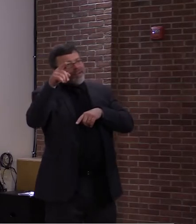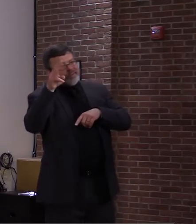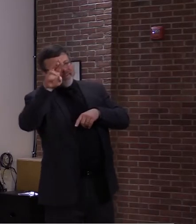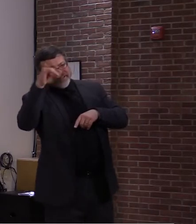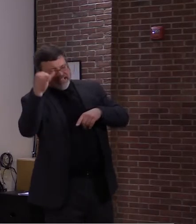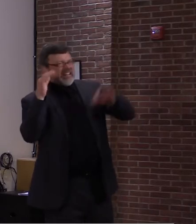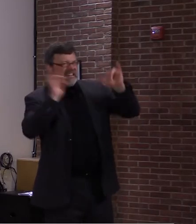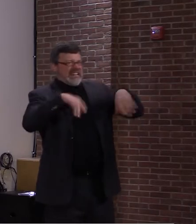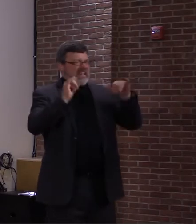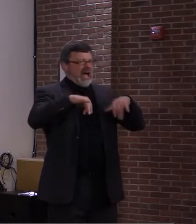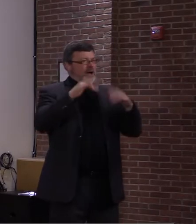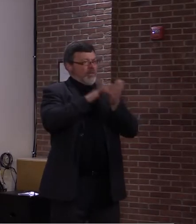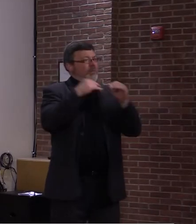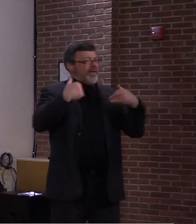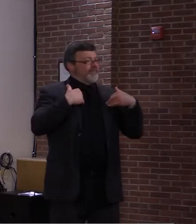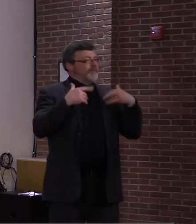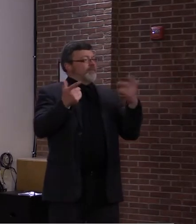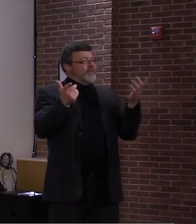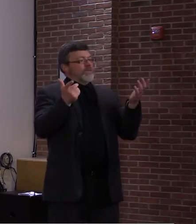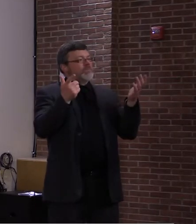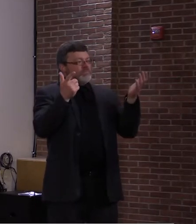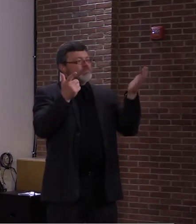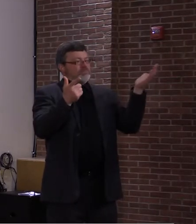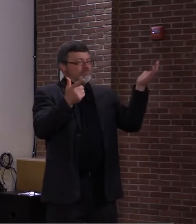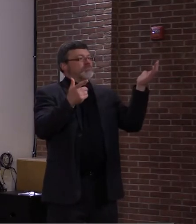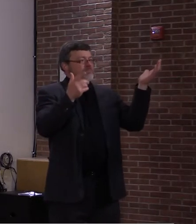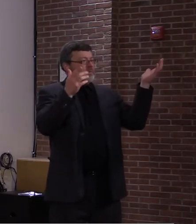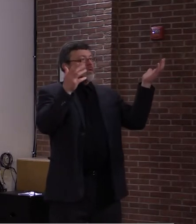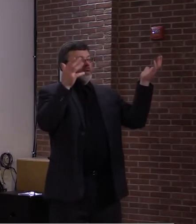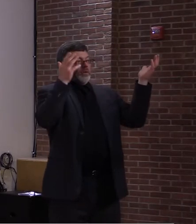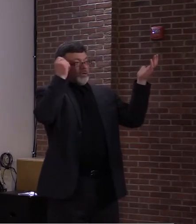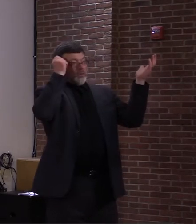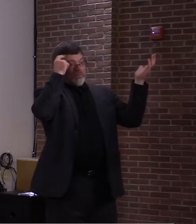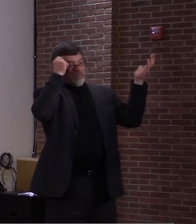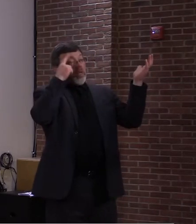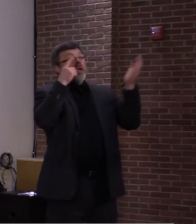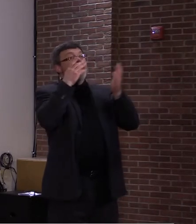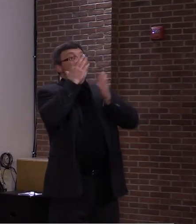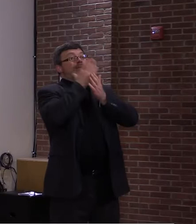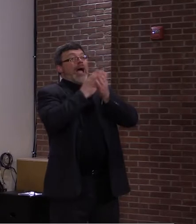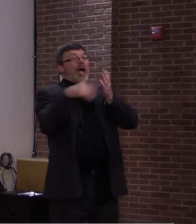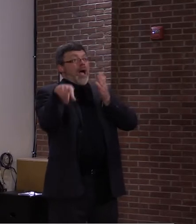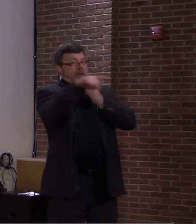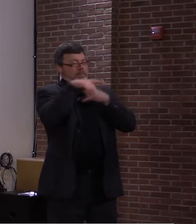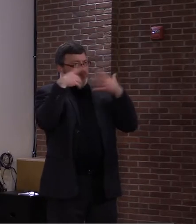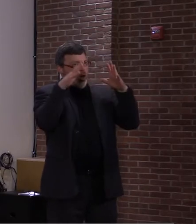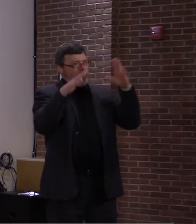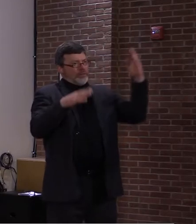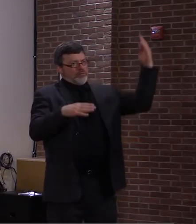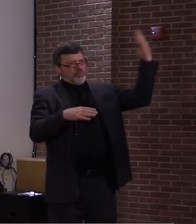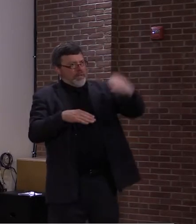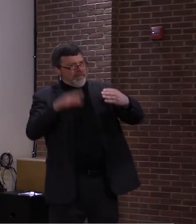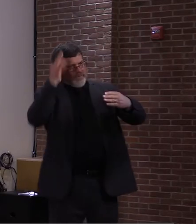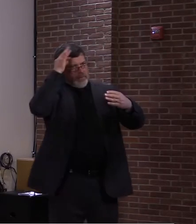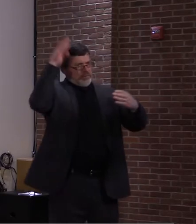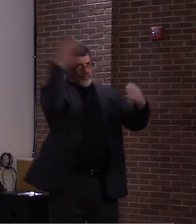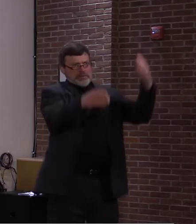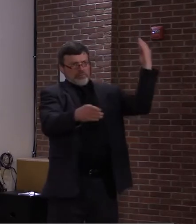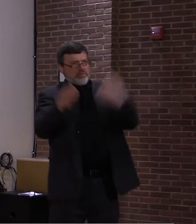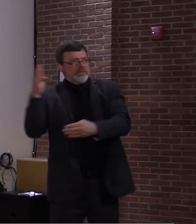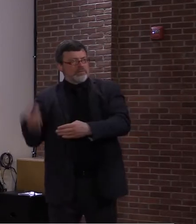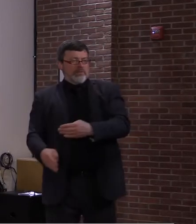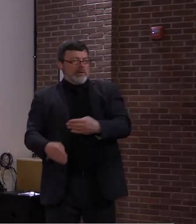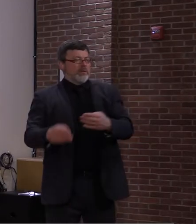of the pharmacies will actually get even more allocation. Then we also have another allocation going to